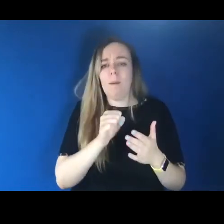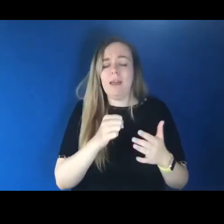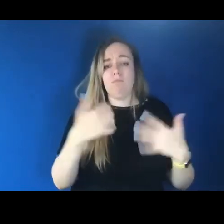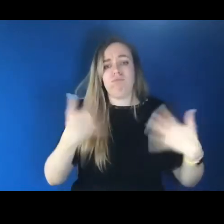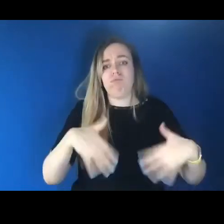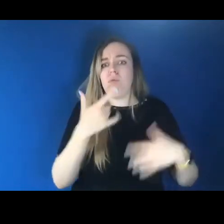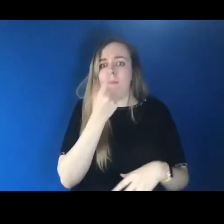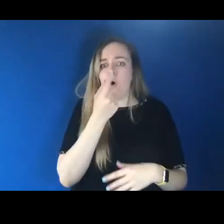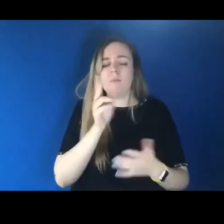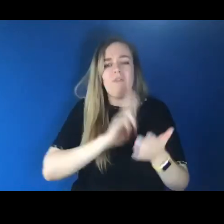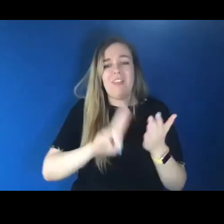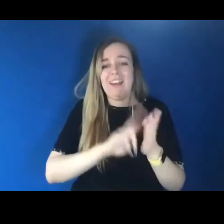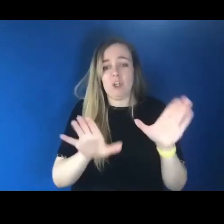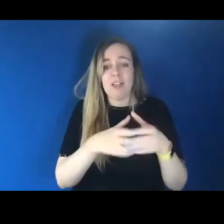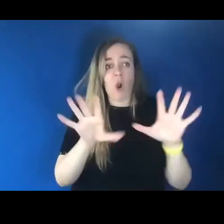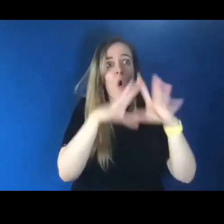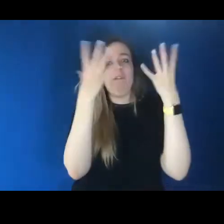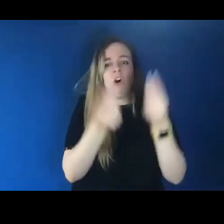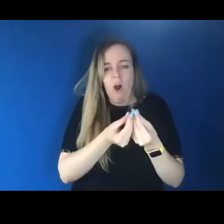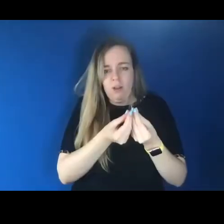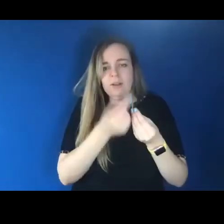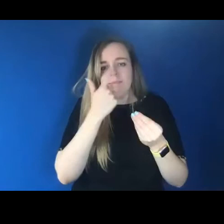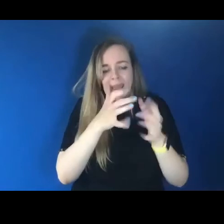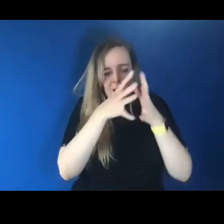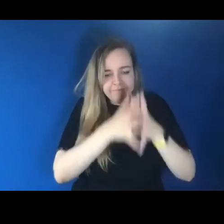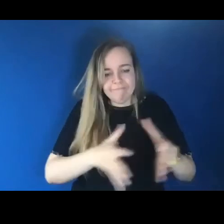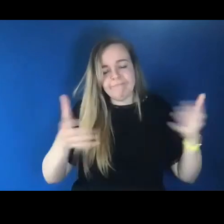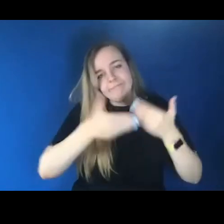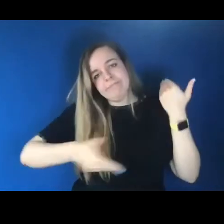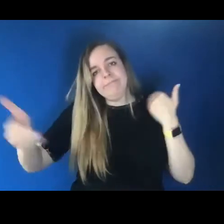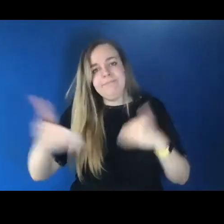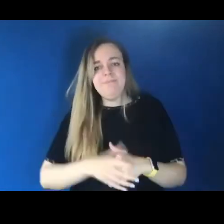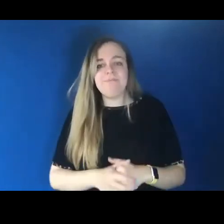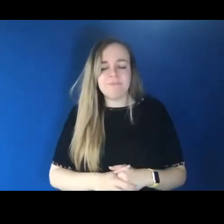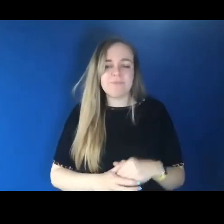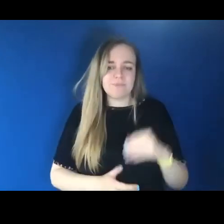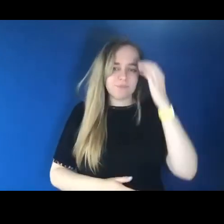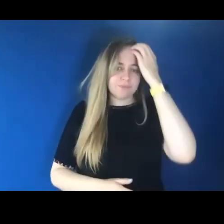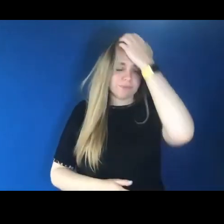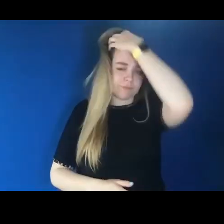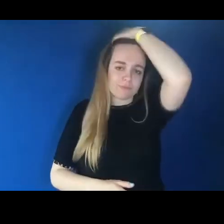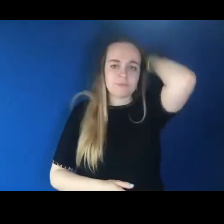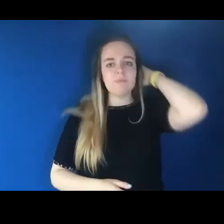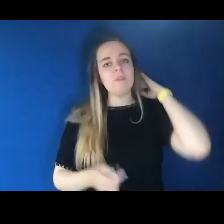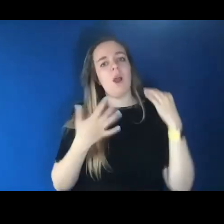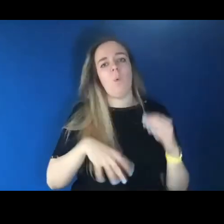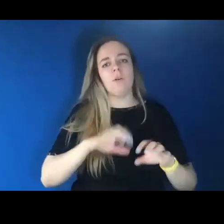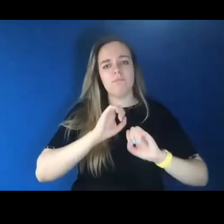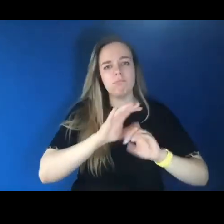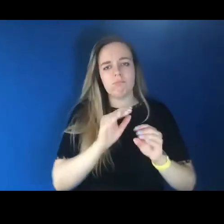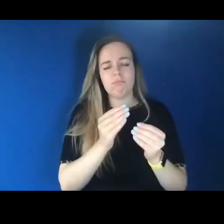potential for the nature sector as a whole to grow over the coming years. But I just wanted to touch quickly on a couple